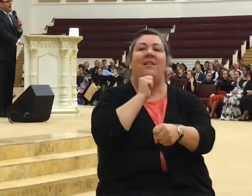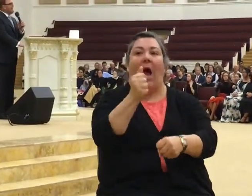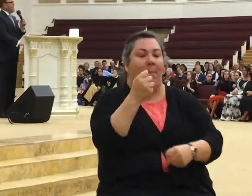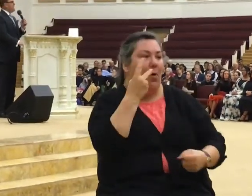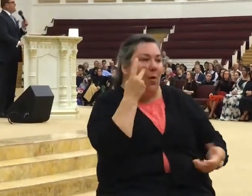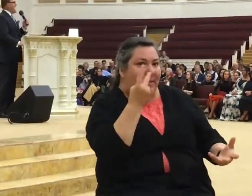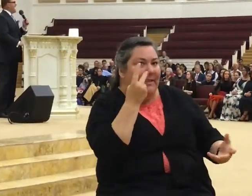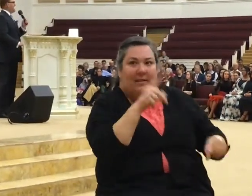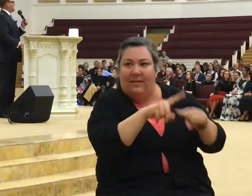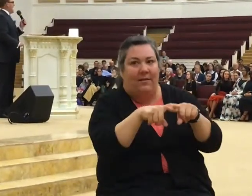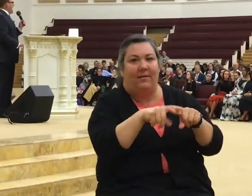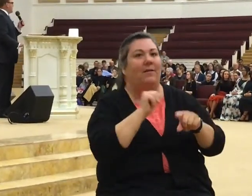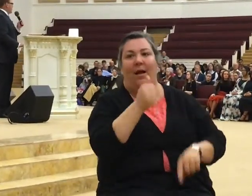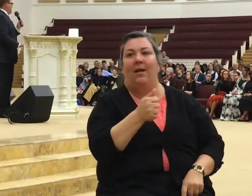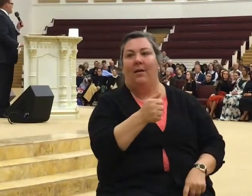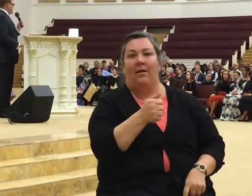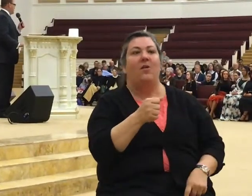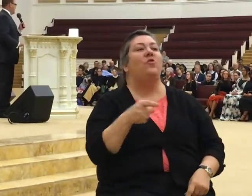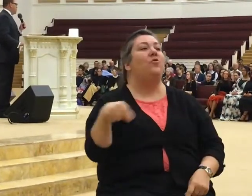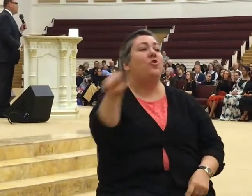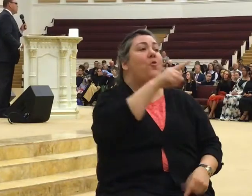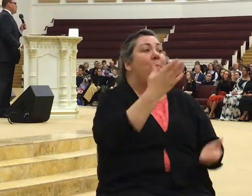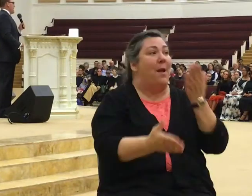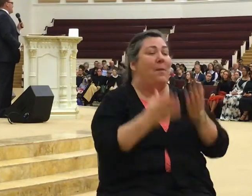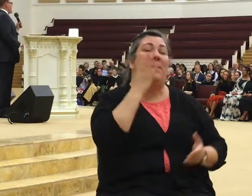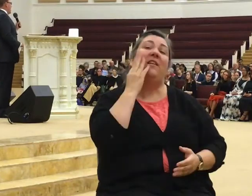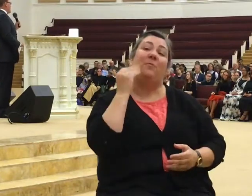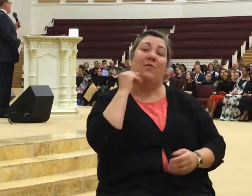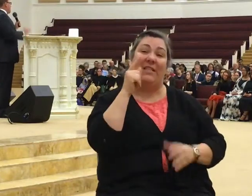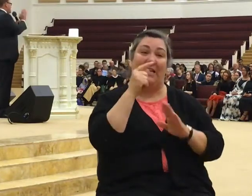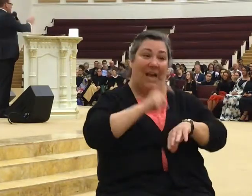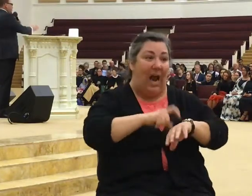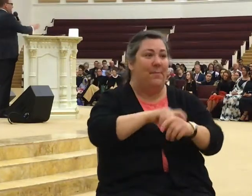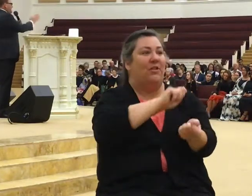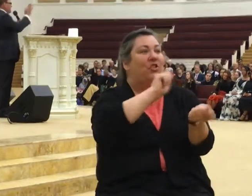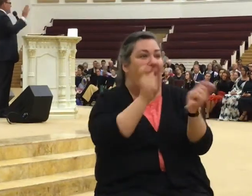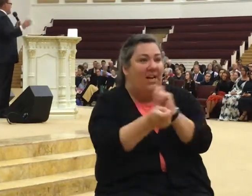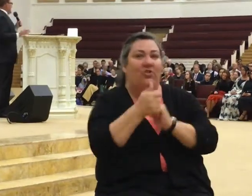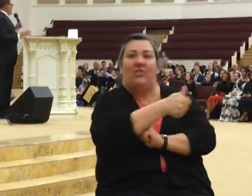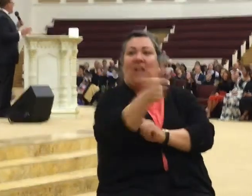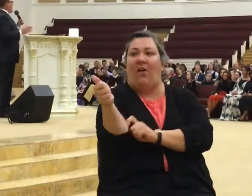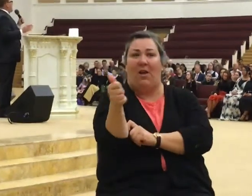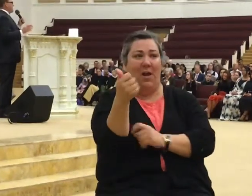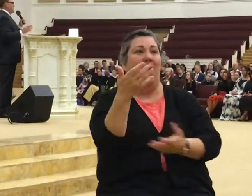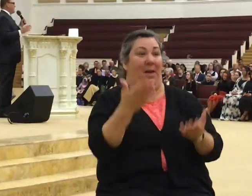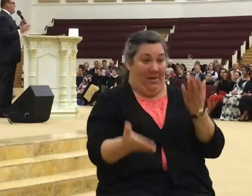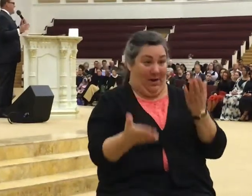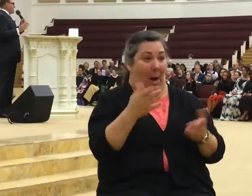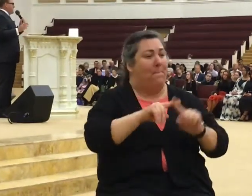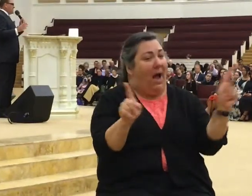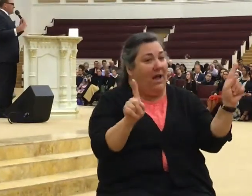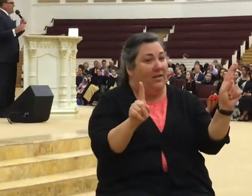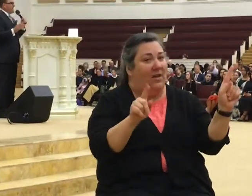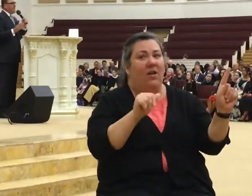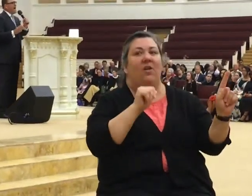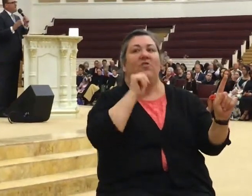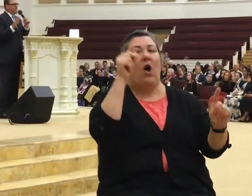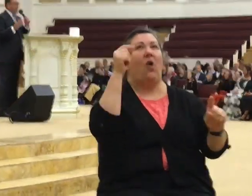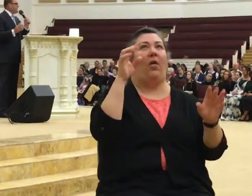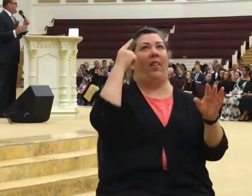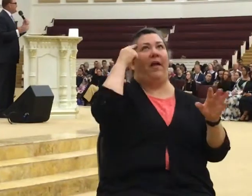You may be here today in a time of transition. You may be going from one situation to the next, but never